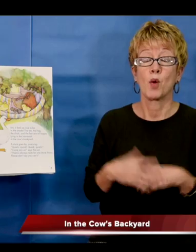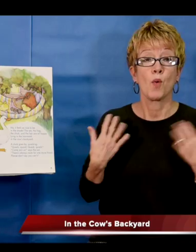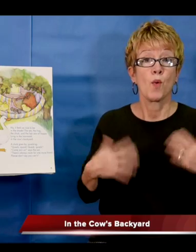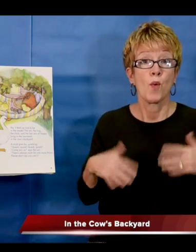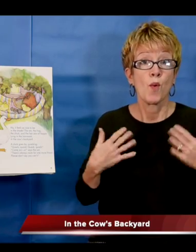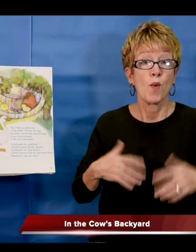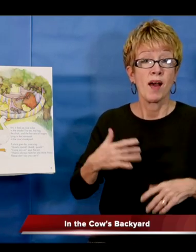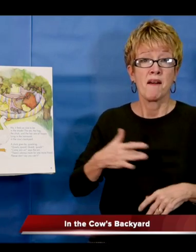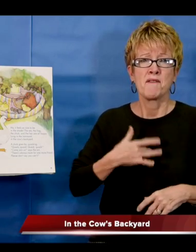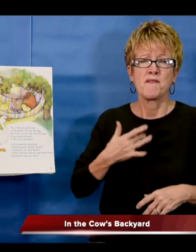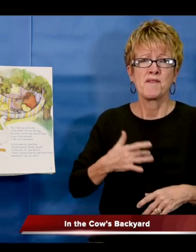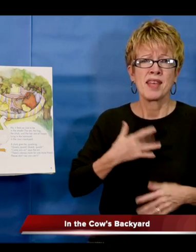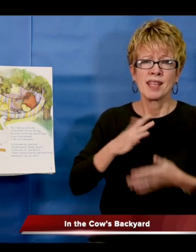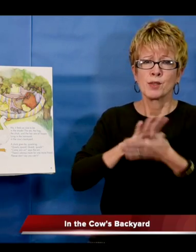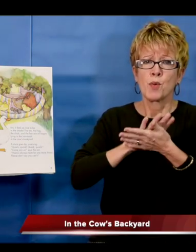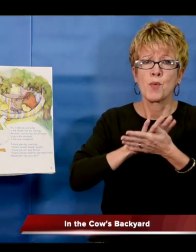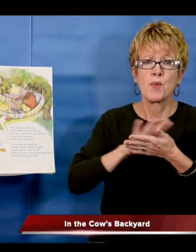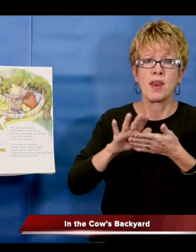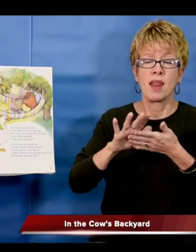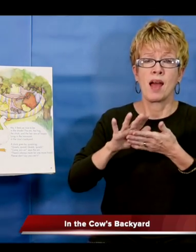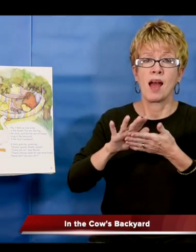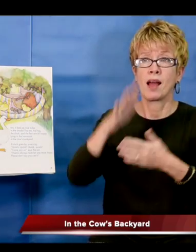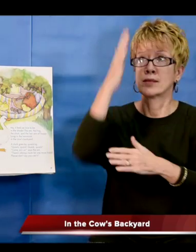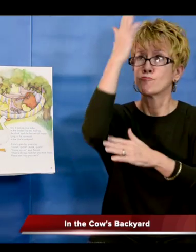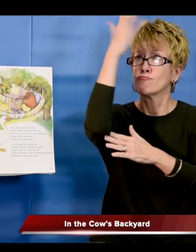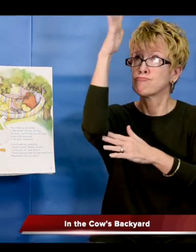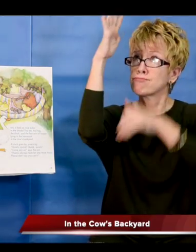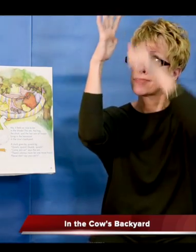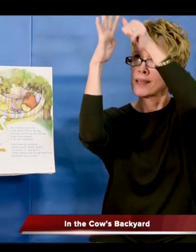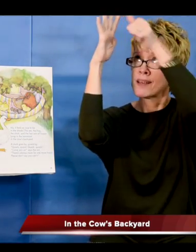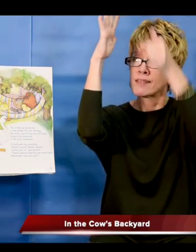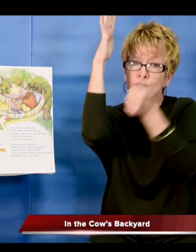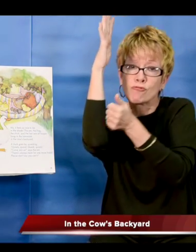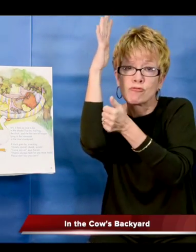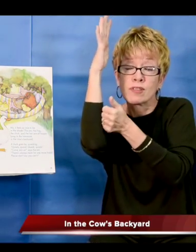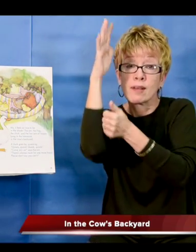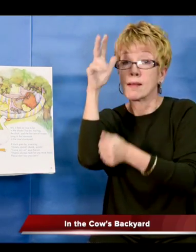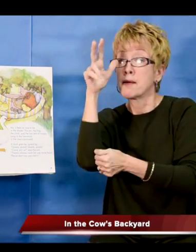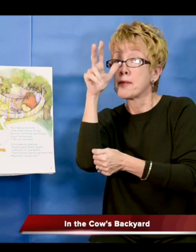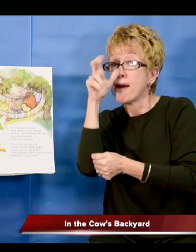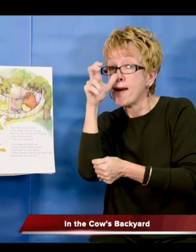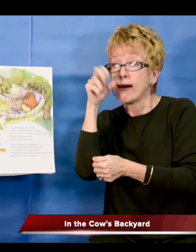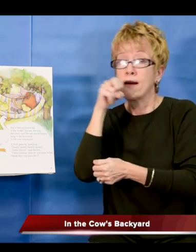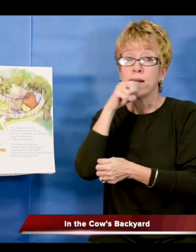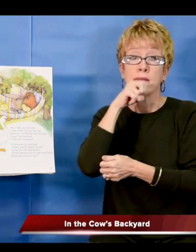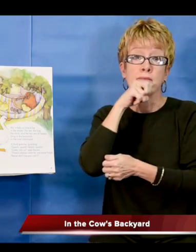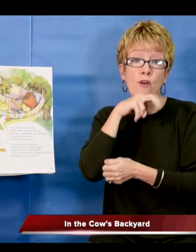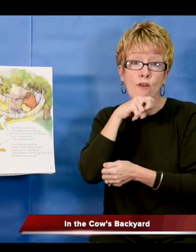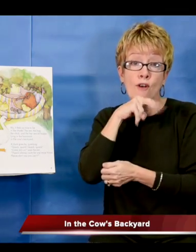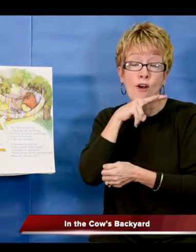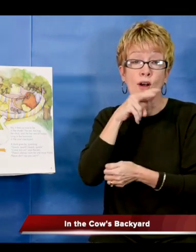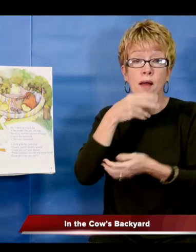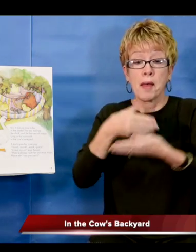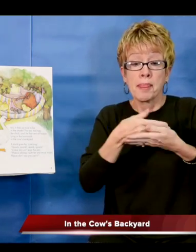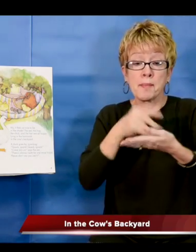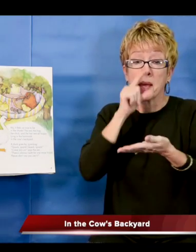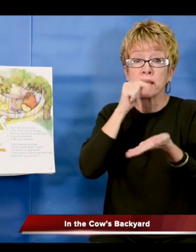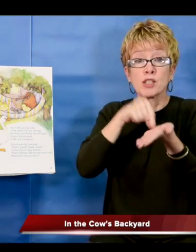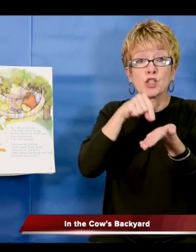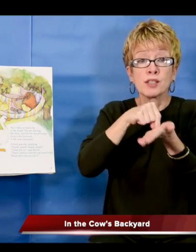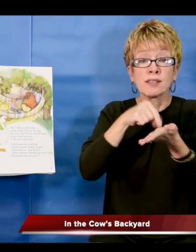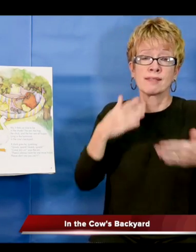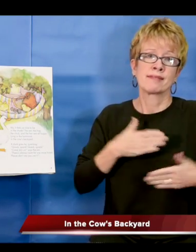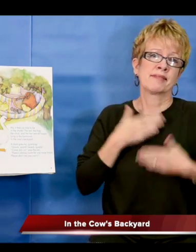My, it feels so nice to be in the shade. The ant, the frog, and the chick are